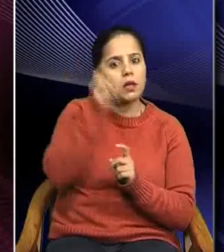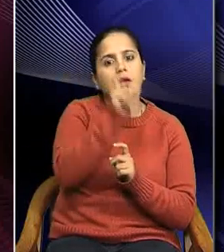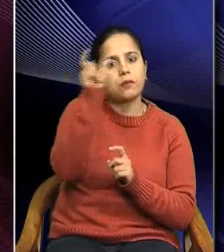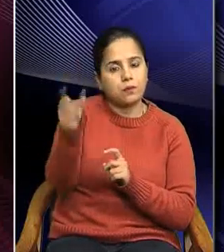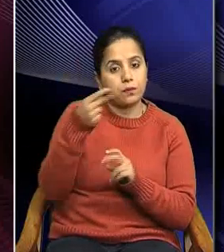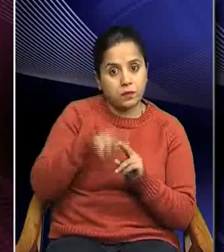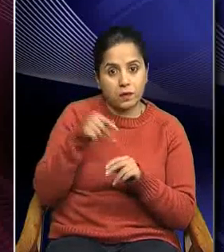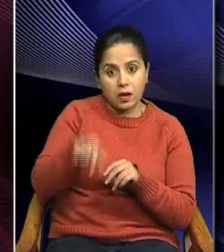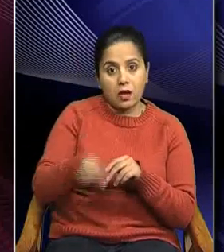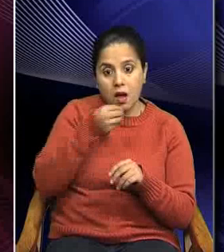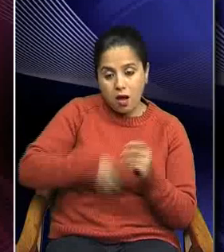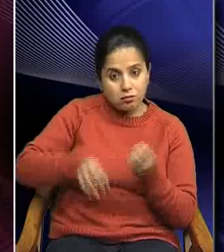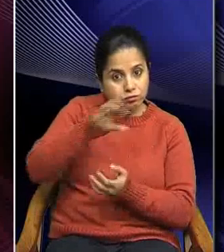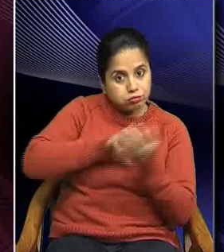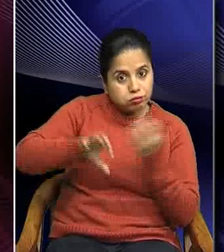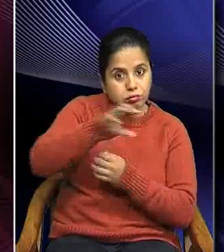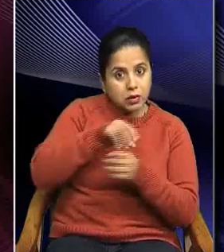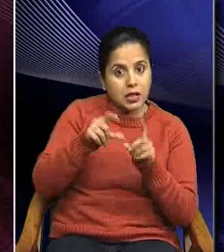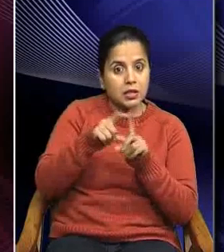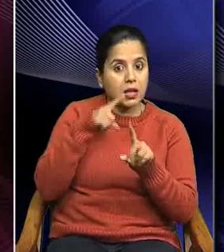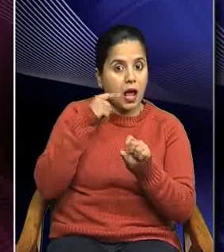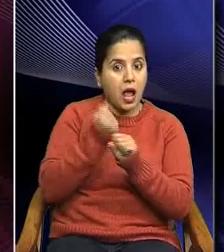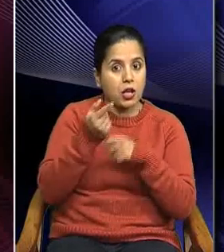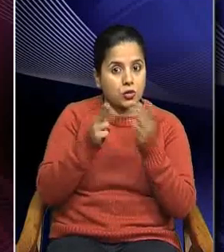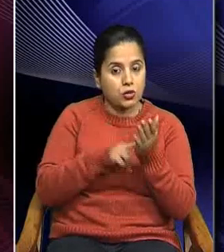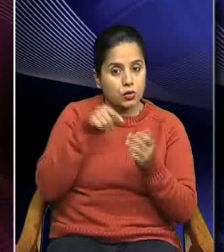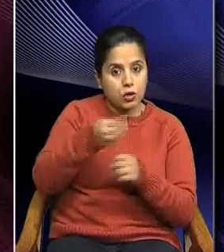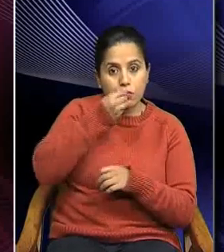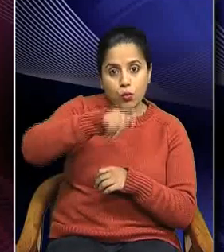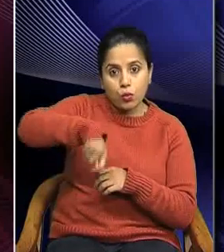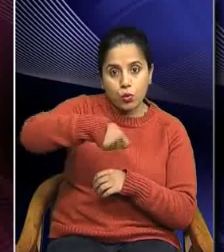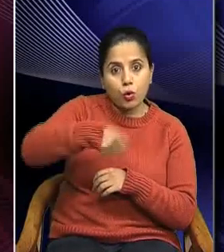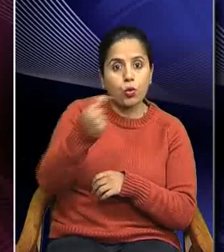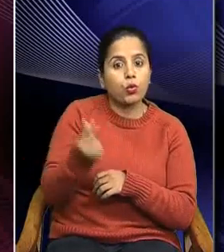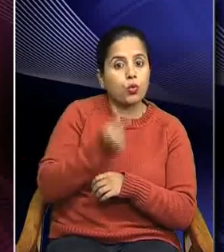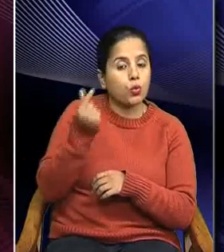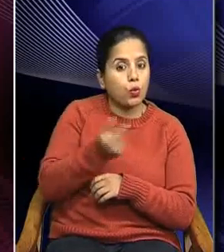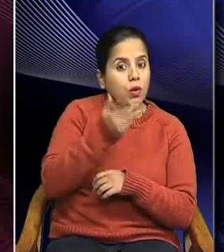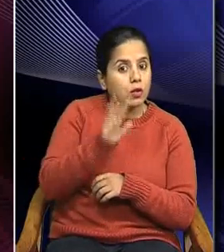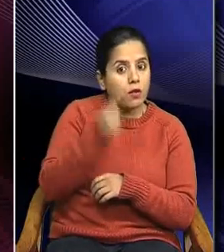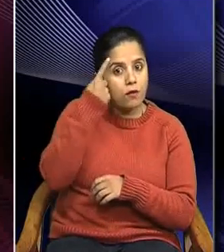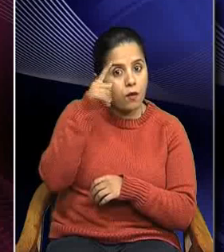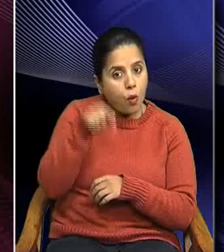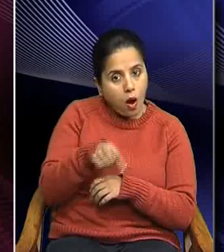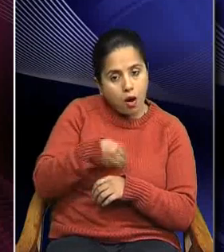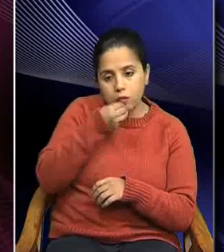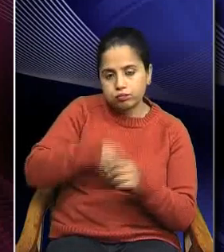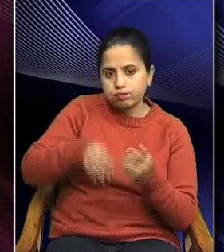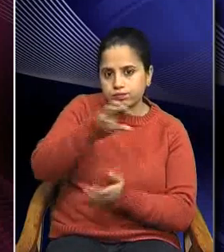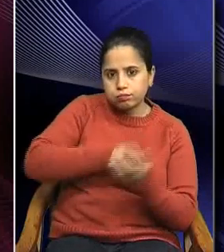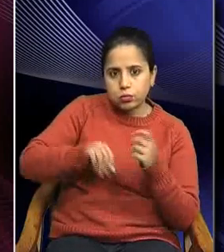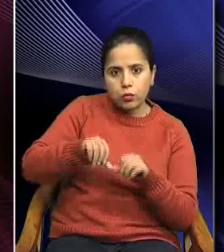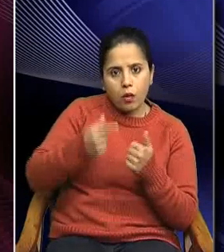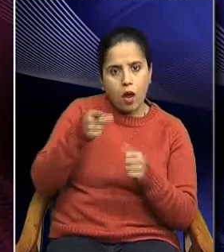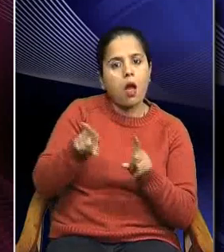digestion, then the same word pachati, which is cooking, is used to understand digestion, to